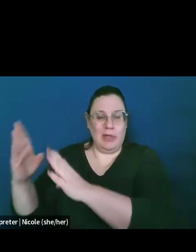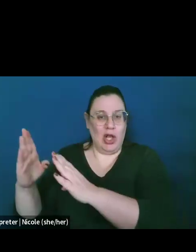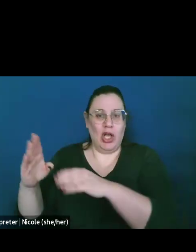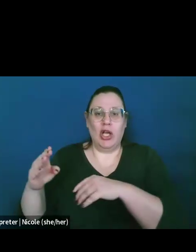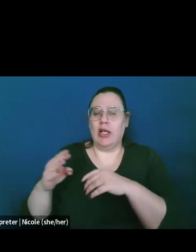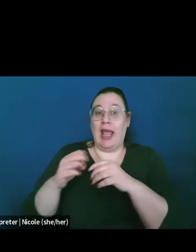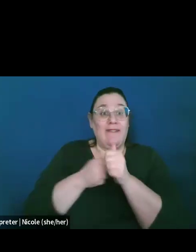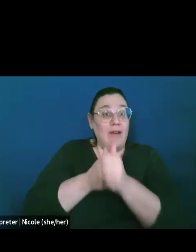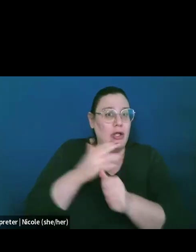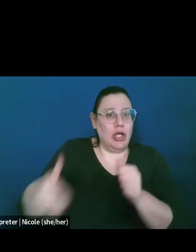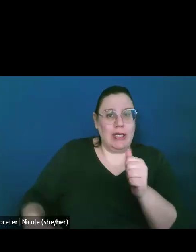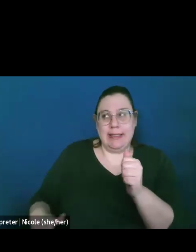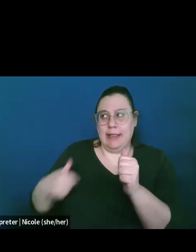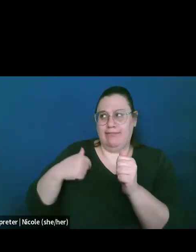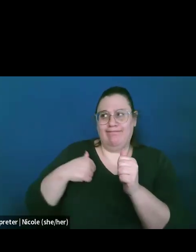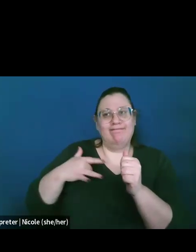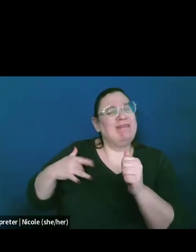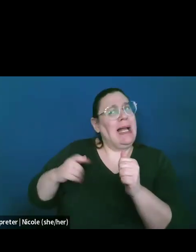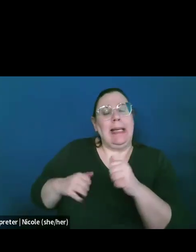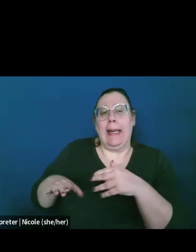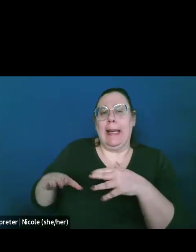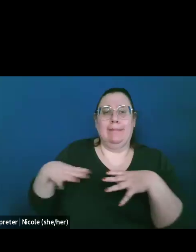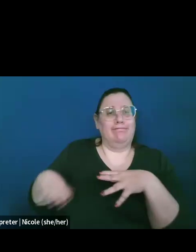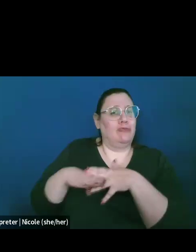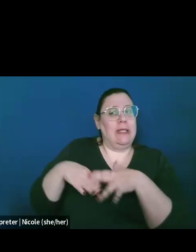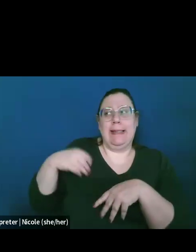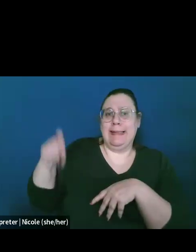body when you need to take a break. I always kind of say